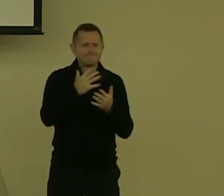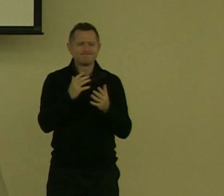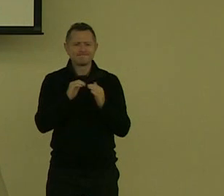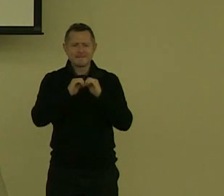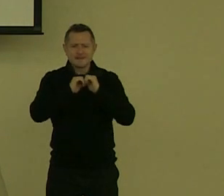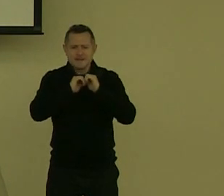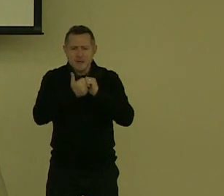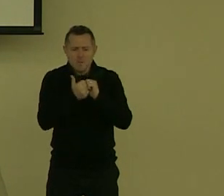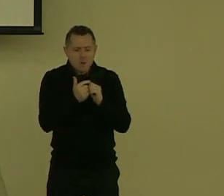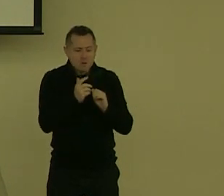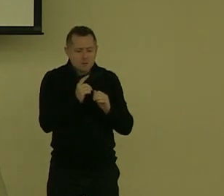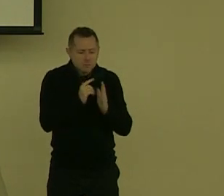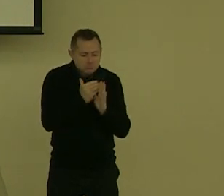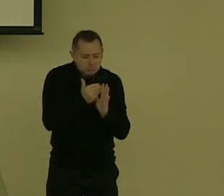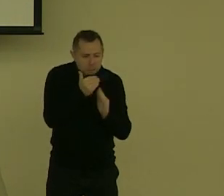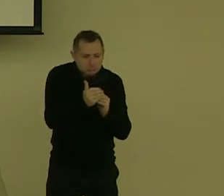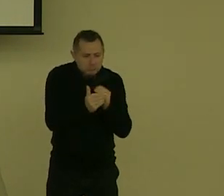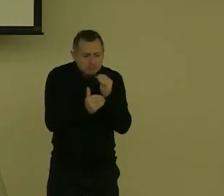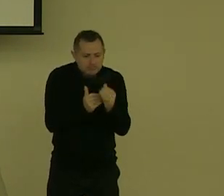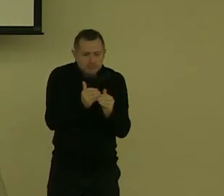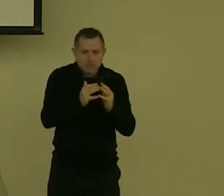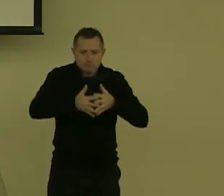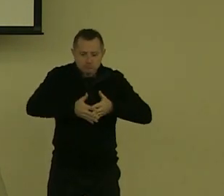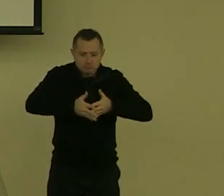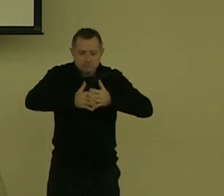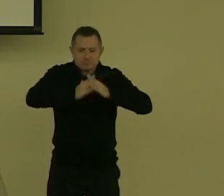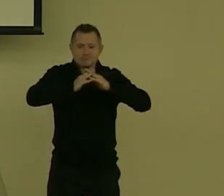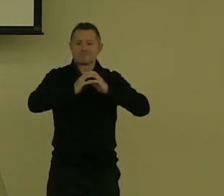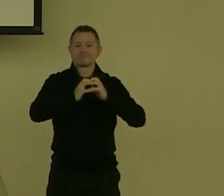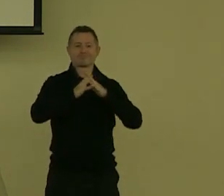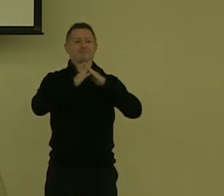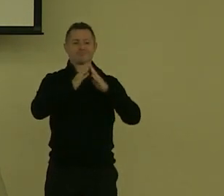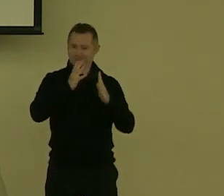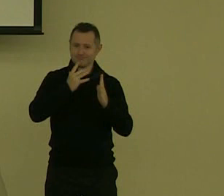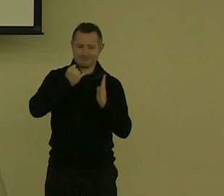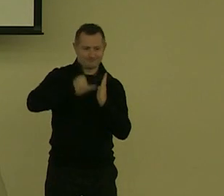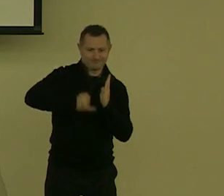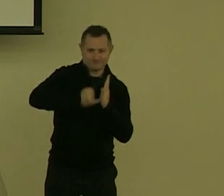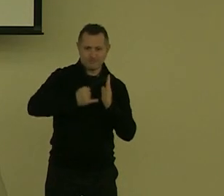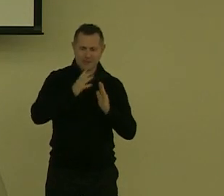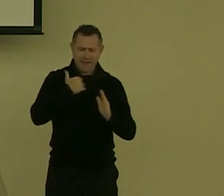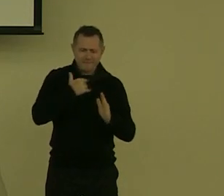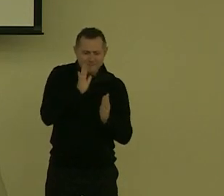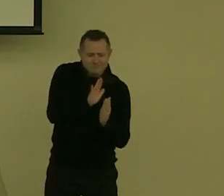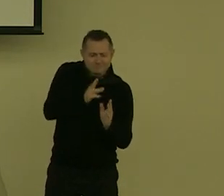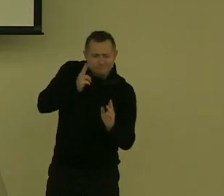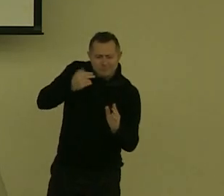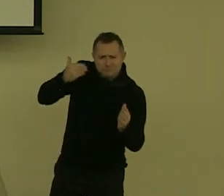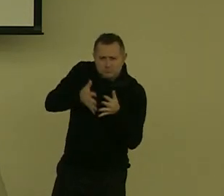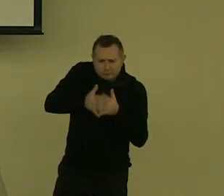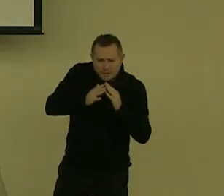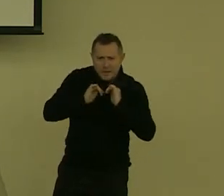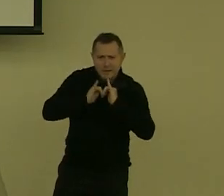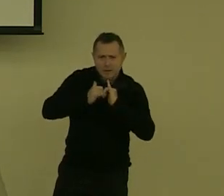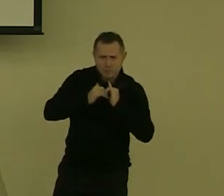the founder of Kitchen Sink Press from 1969 onwards. We just added the papers of Howard Cruz,